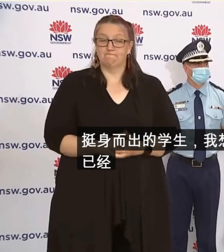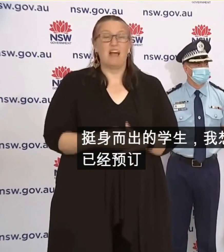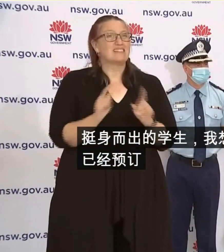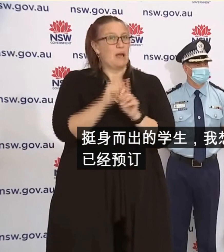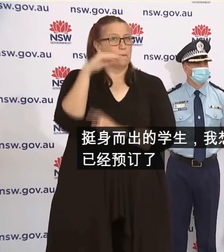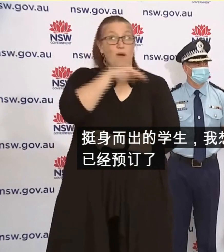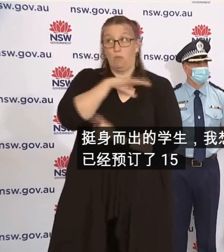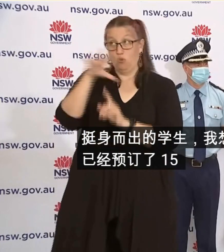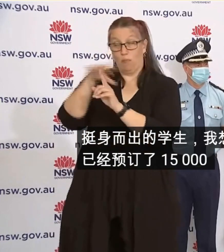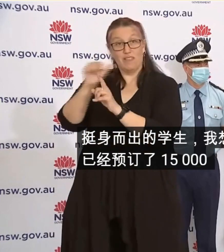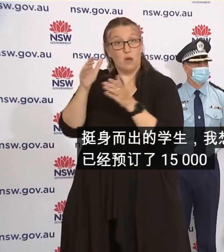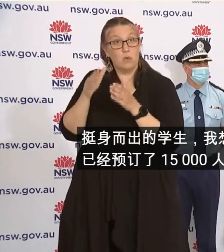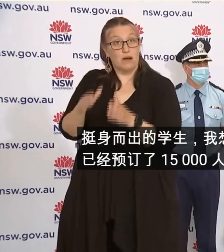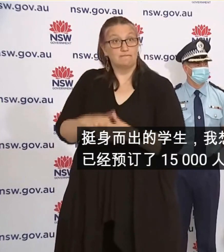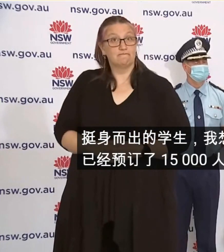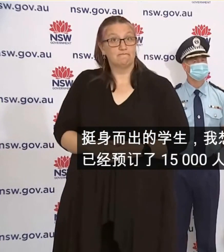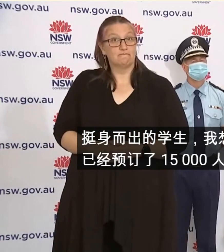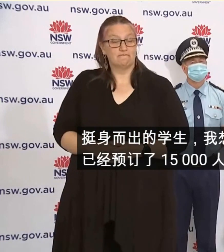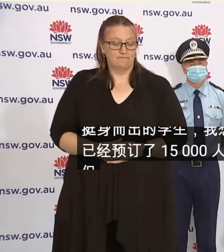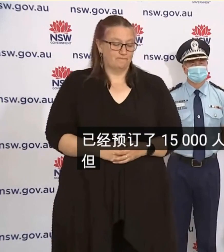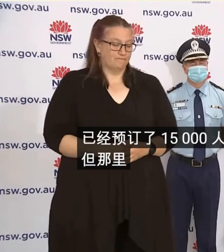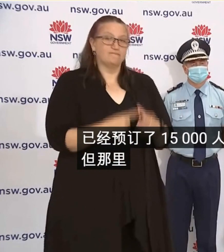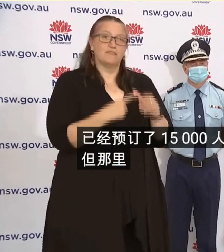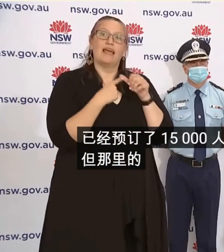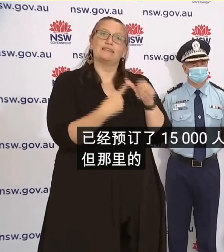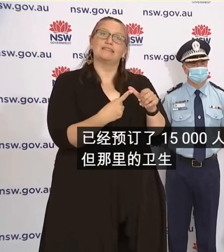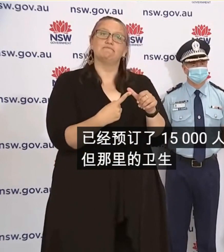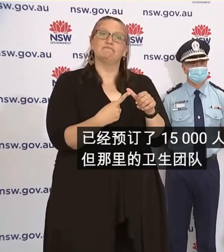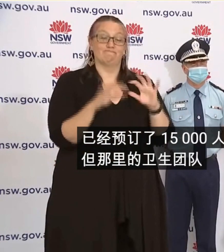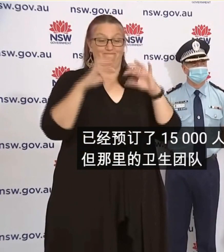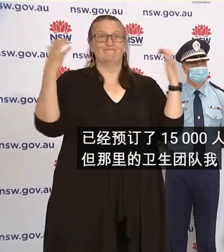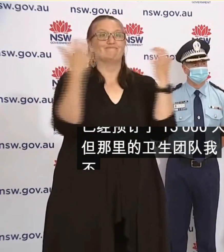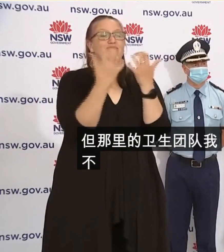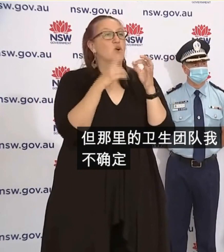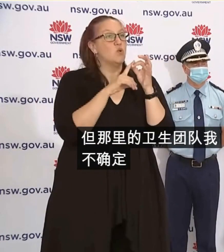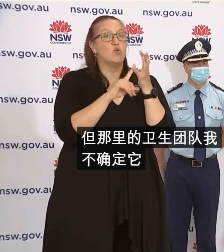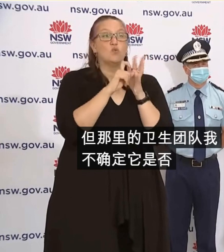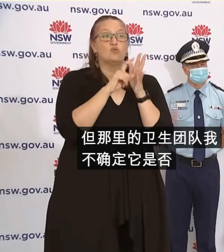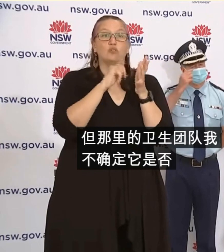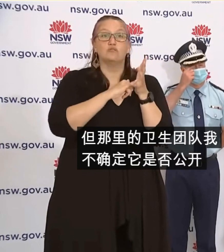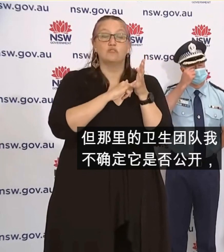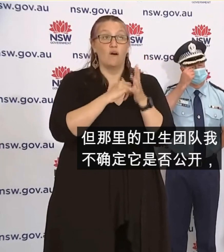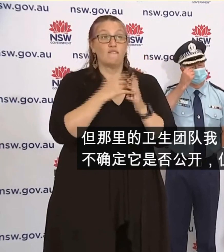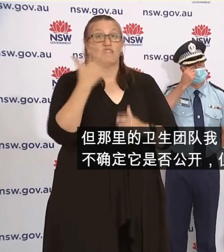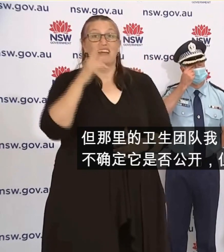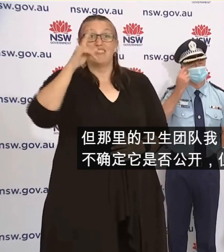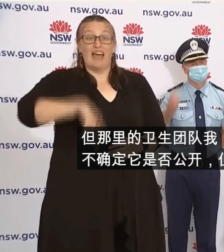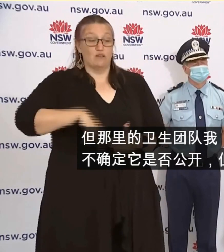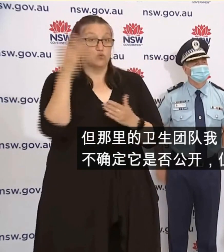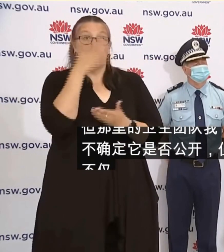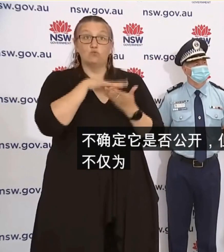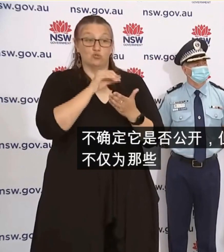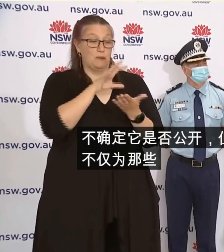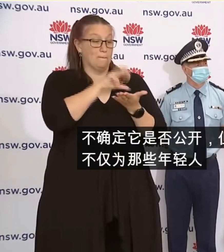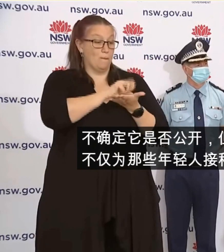forward. I think about 15,000 have been booked in. But the health team out there, I'm not sure it was made public, but we have